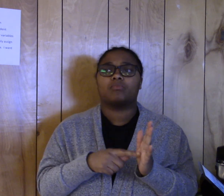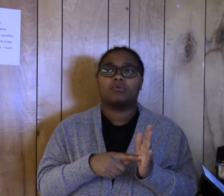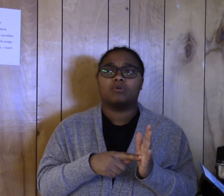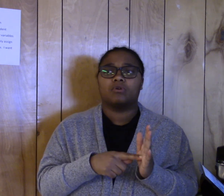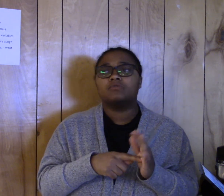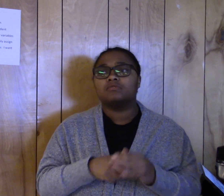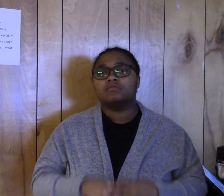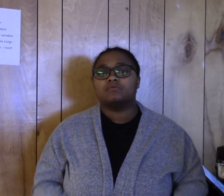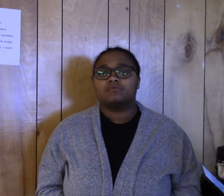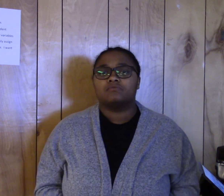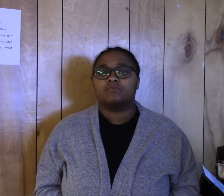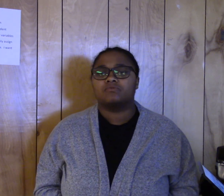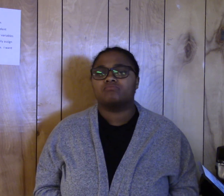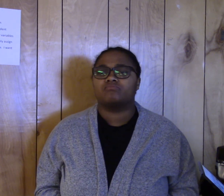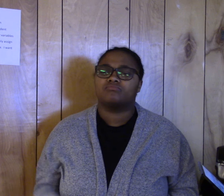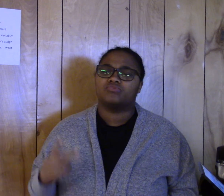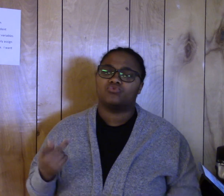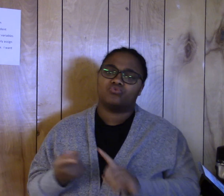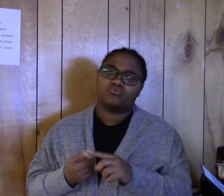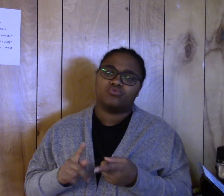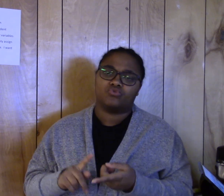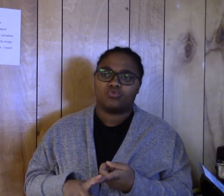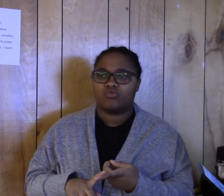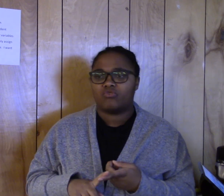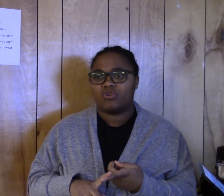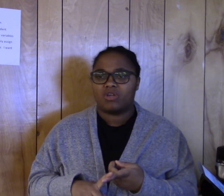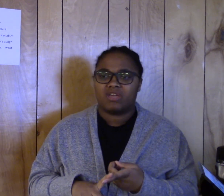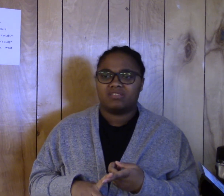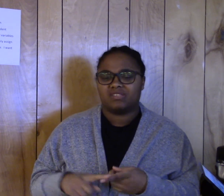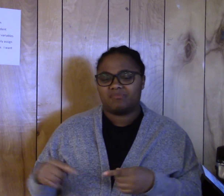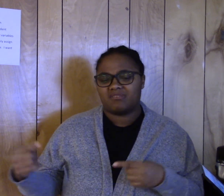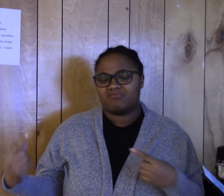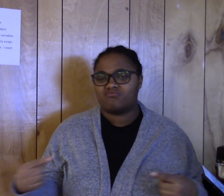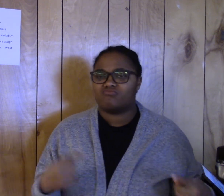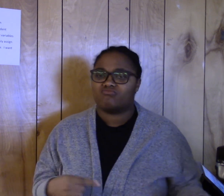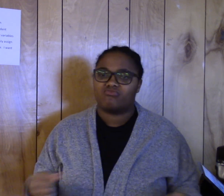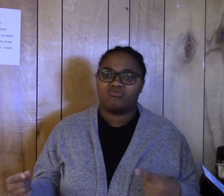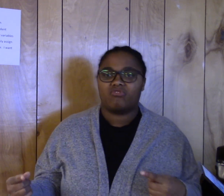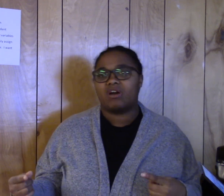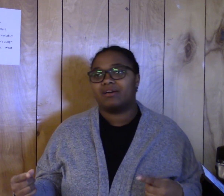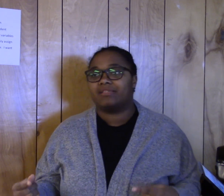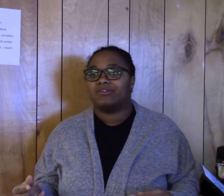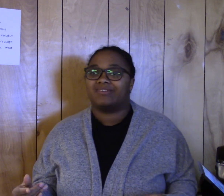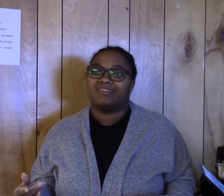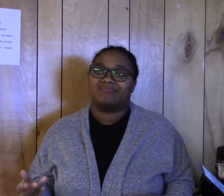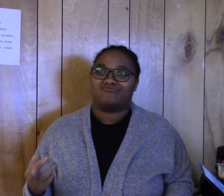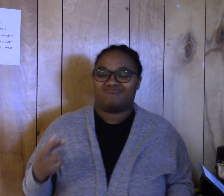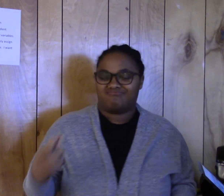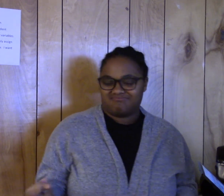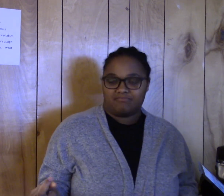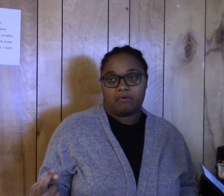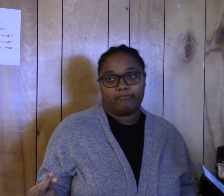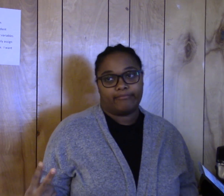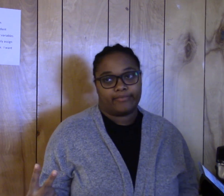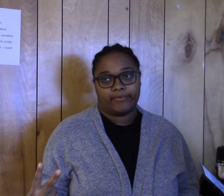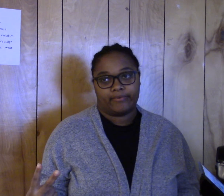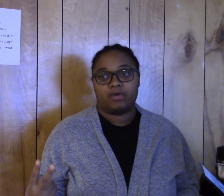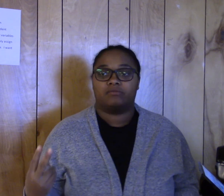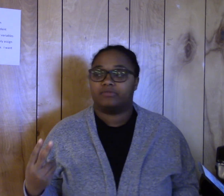out, they're not tight like they used to be, and they may be okay, but they're not best friends anymore. And so, people ask them what's